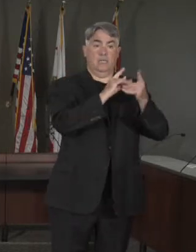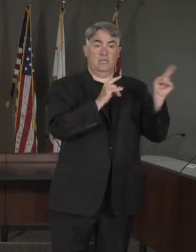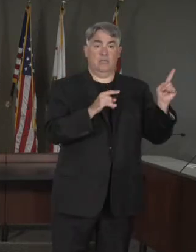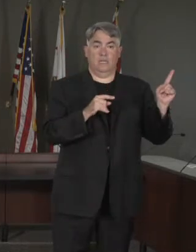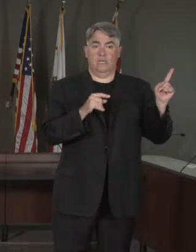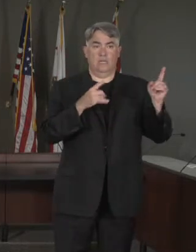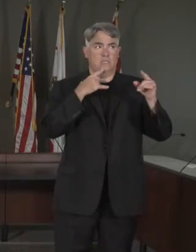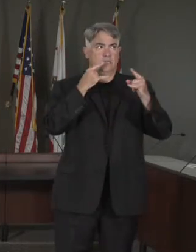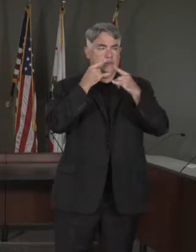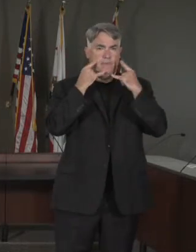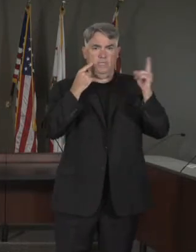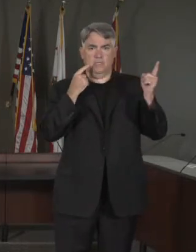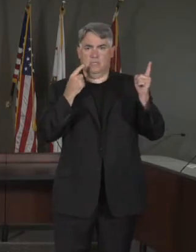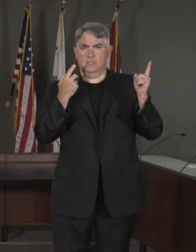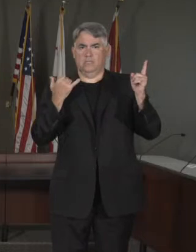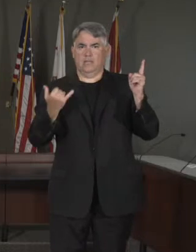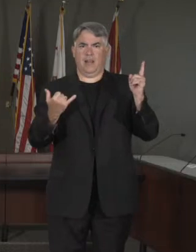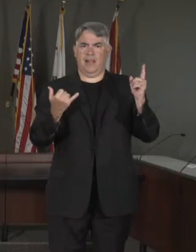look at their